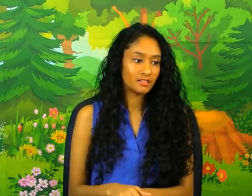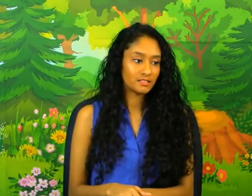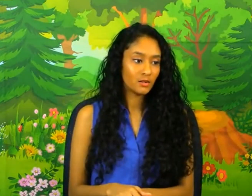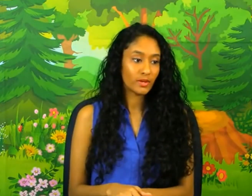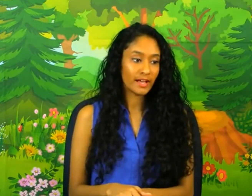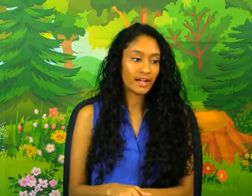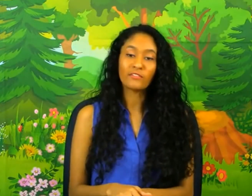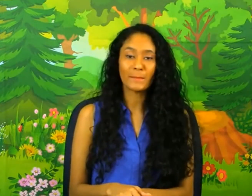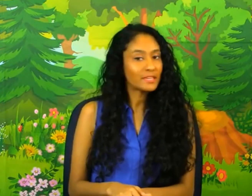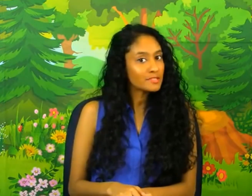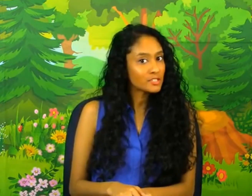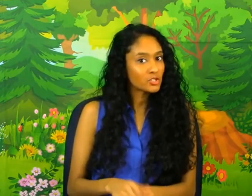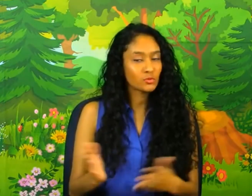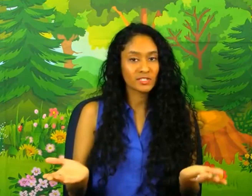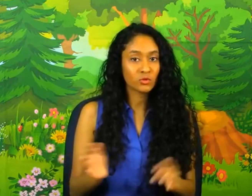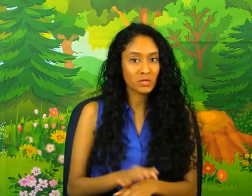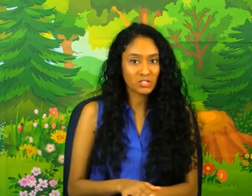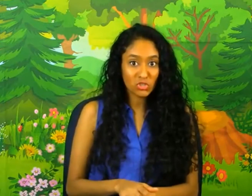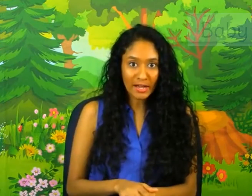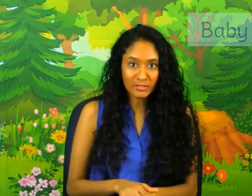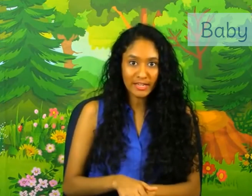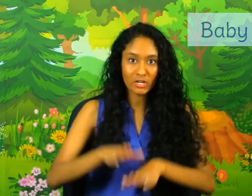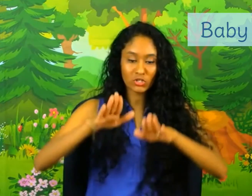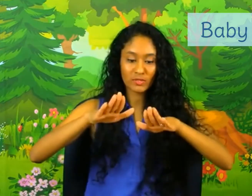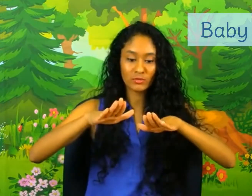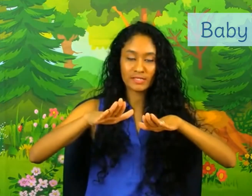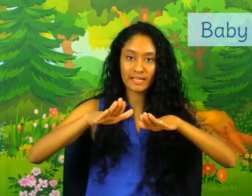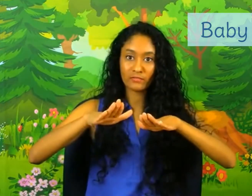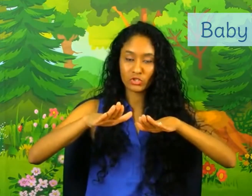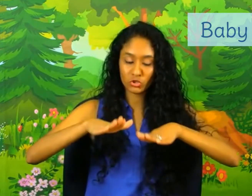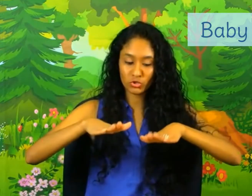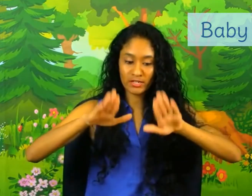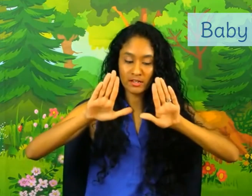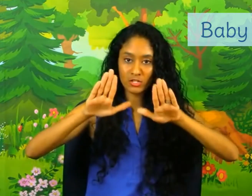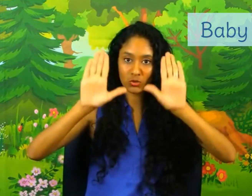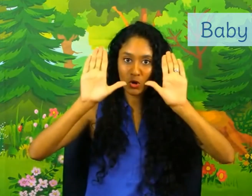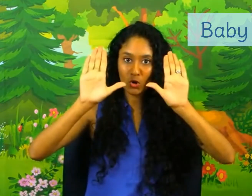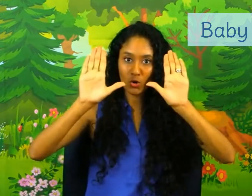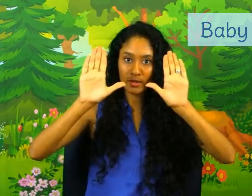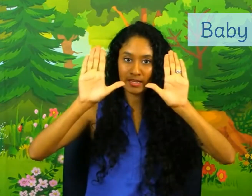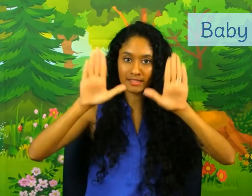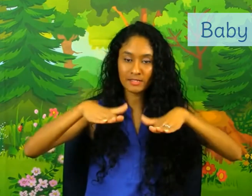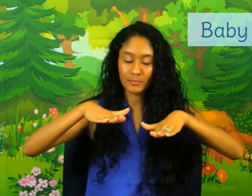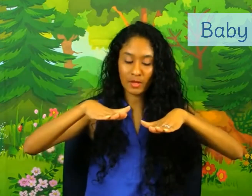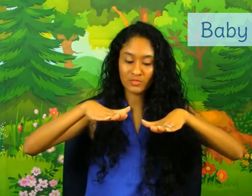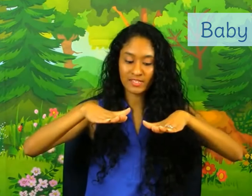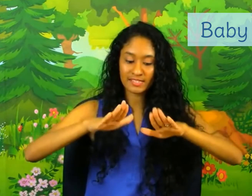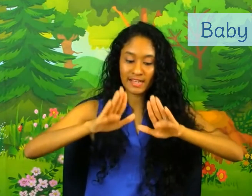We have a babysitter or someone who works in childcare. So we do the sign for children. So open hands, palms facing down like